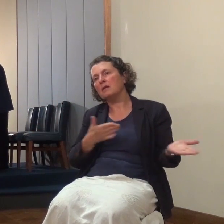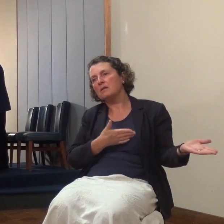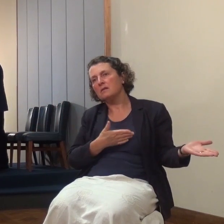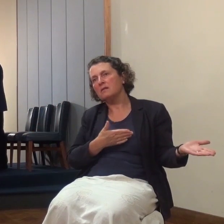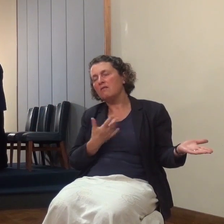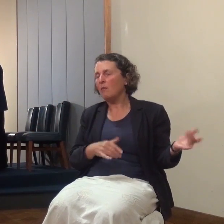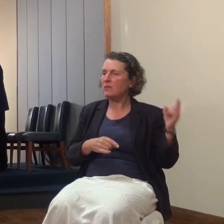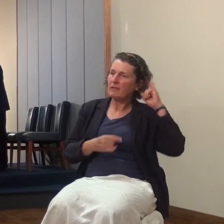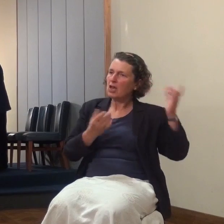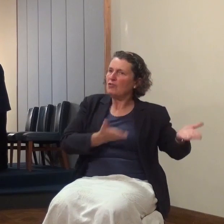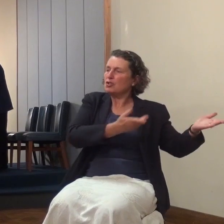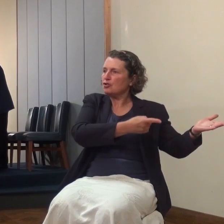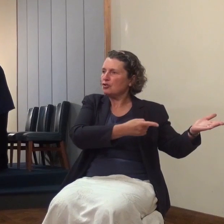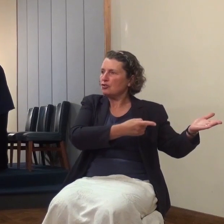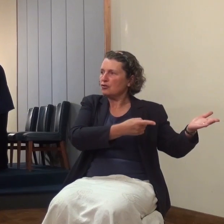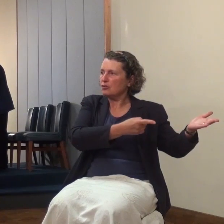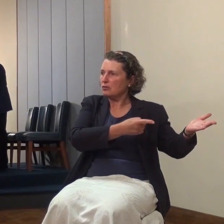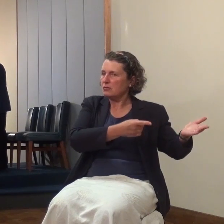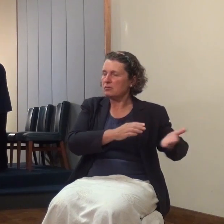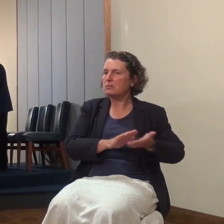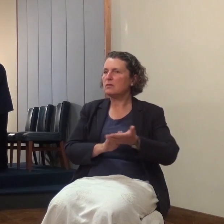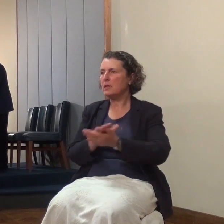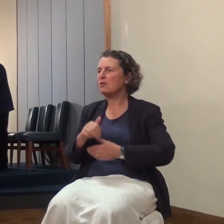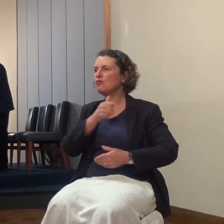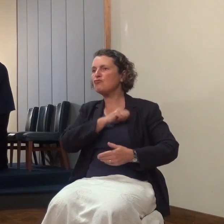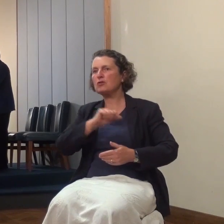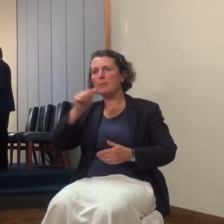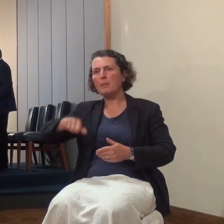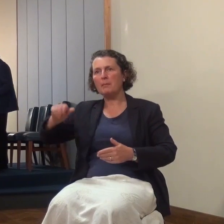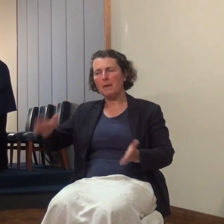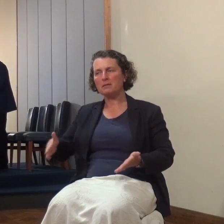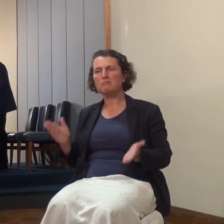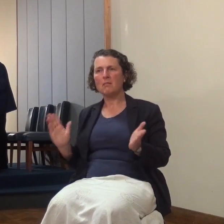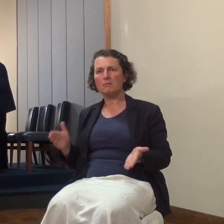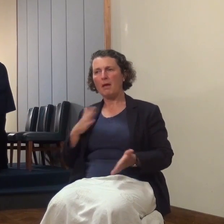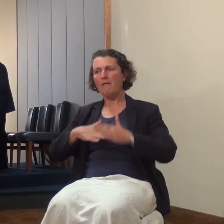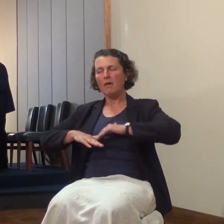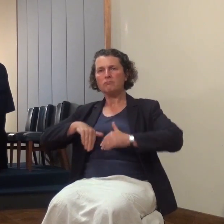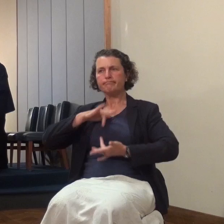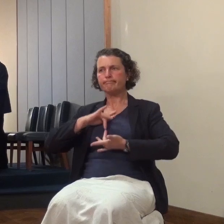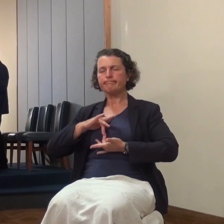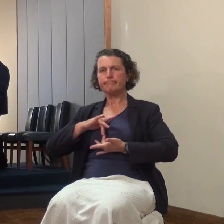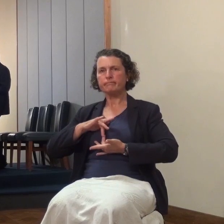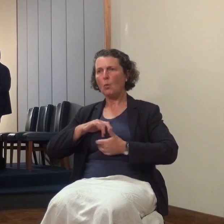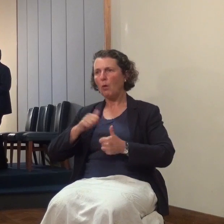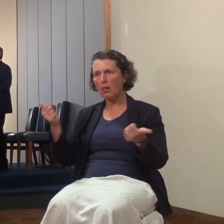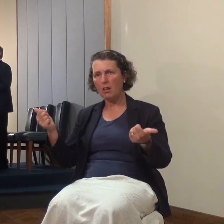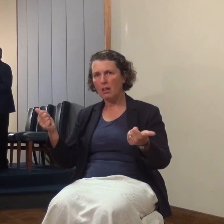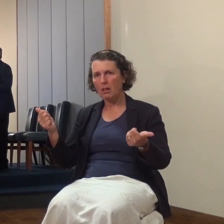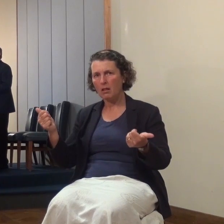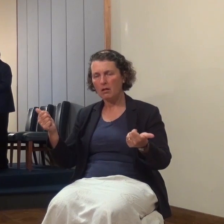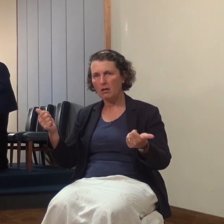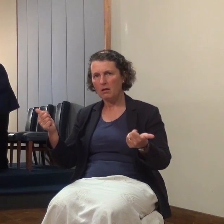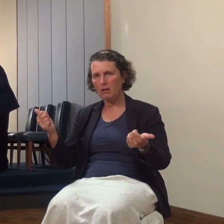and stand-out behaviour that Christians show. Our conduct should, and often does, attract